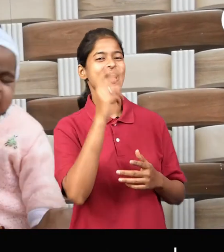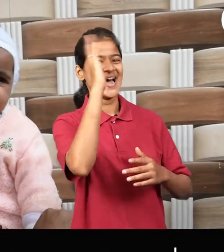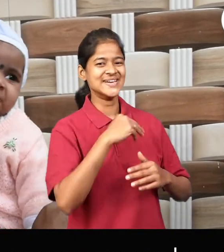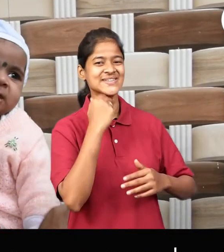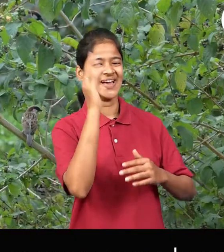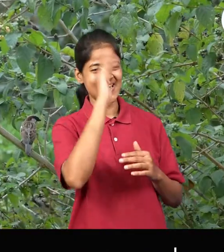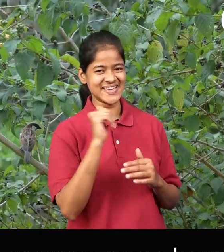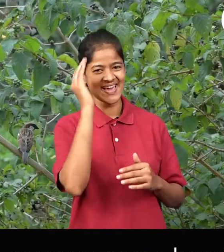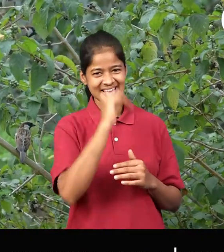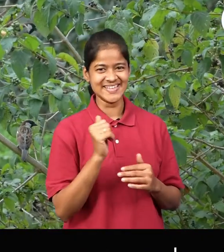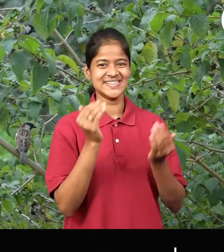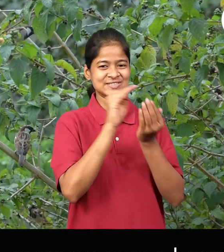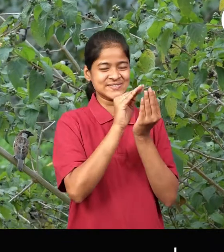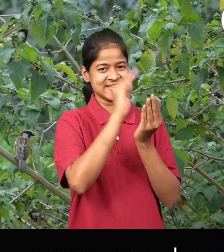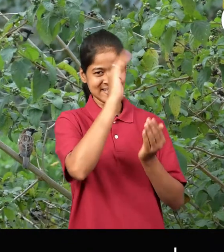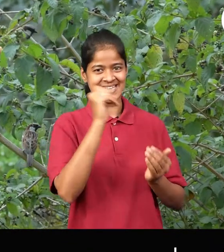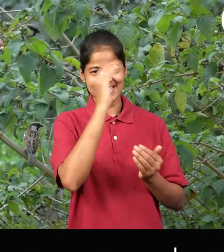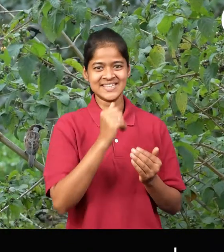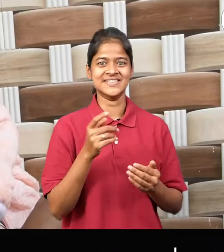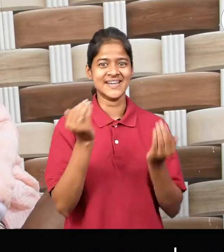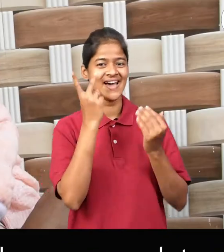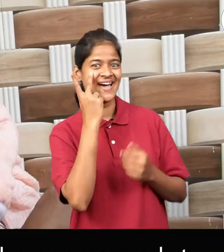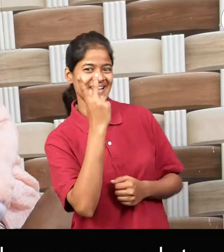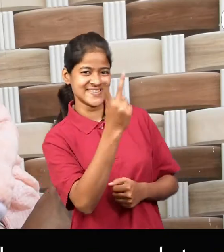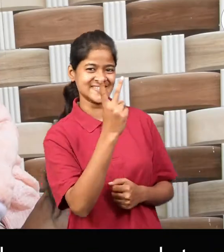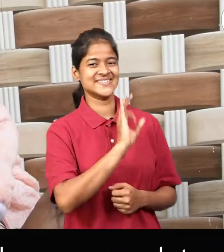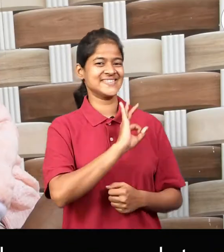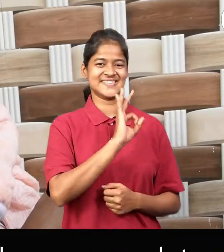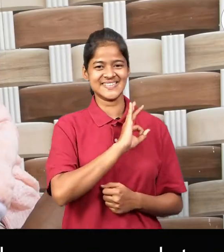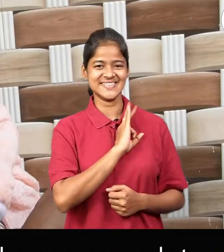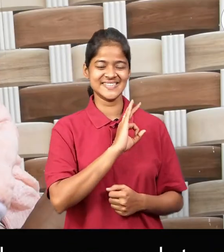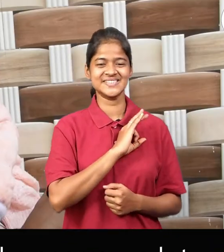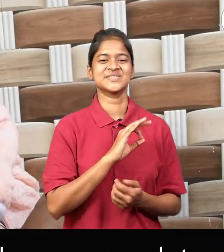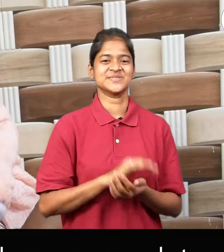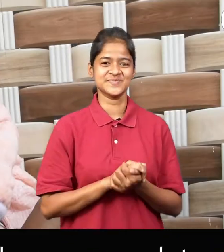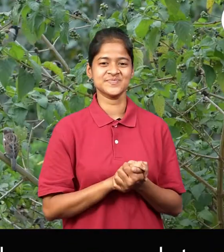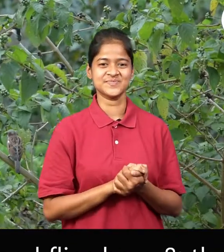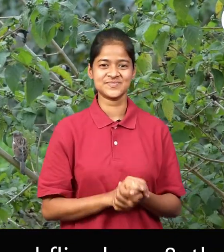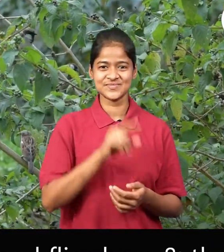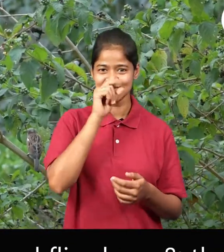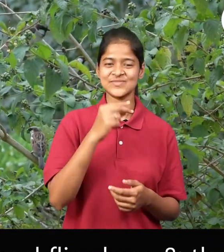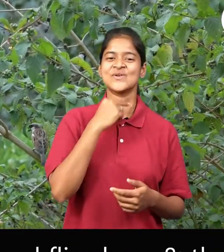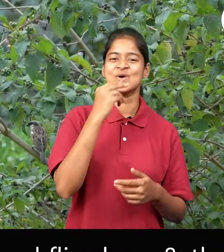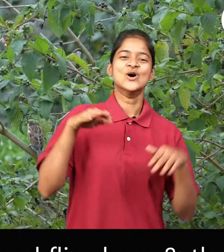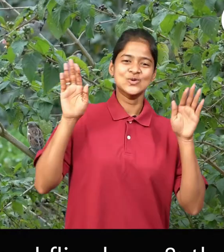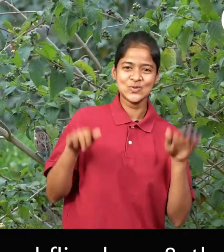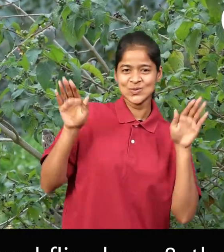sparrow little sparrow come here the baby likes the sparrow a lot the sparrow chirps and